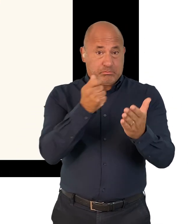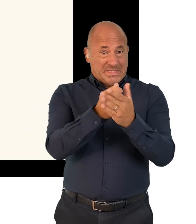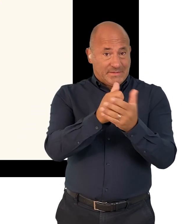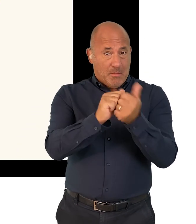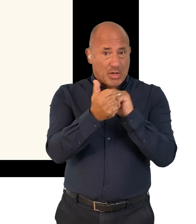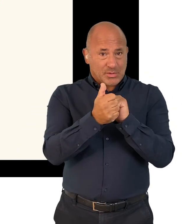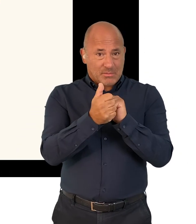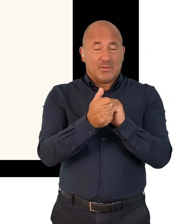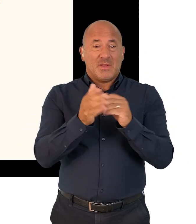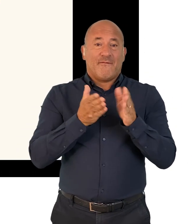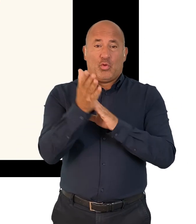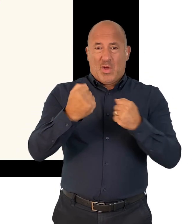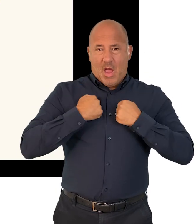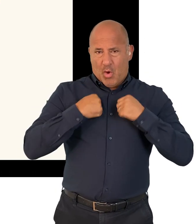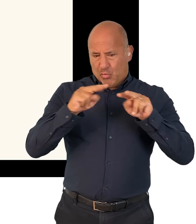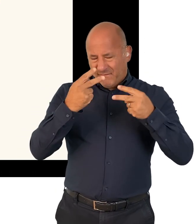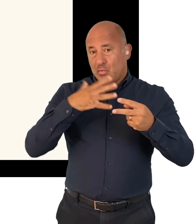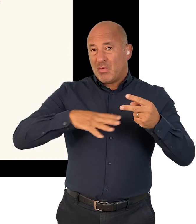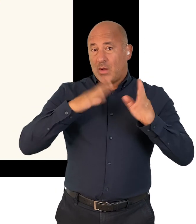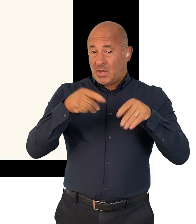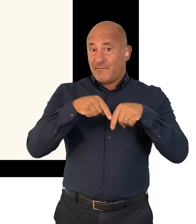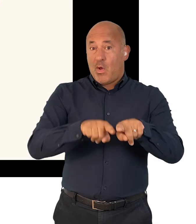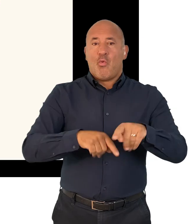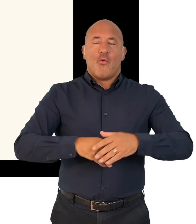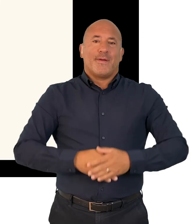be subject to ACE review and requirements.